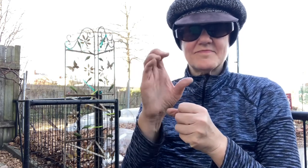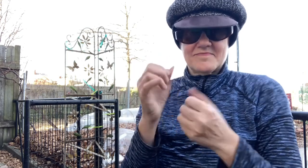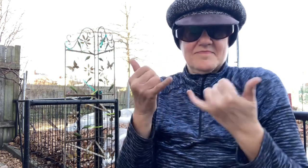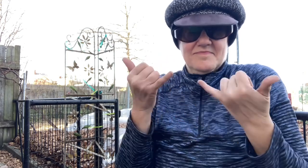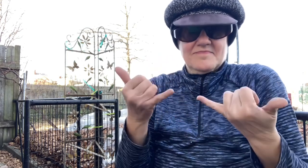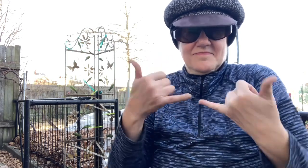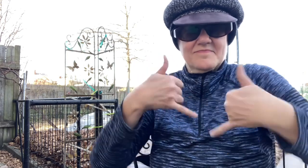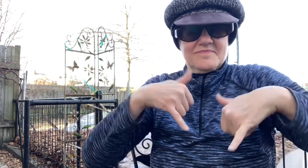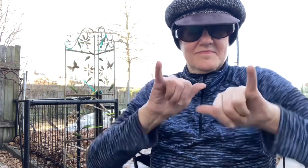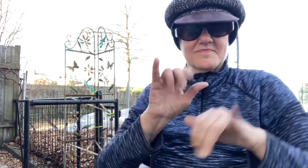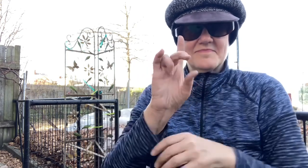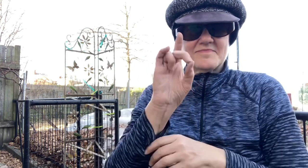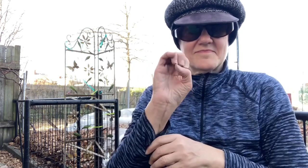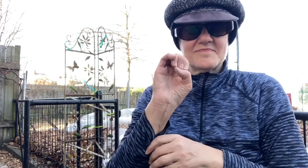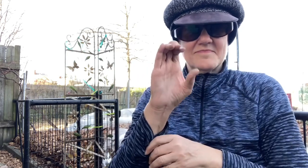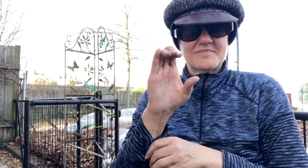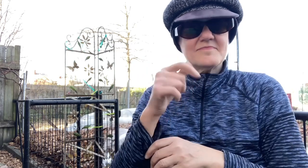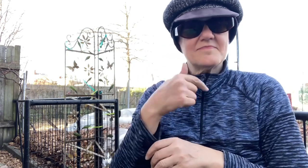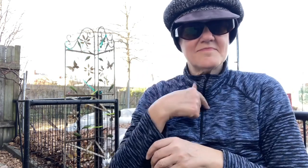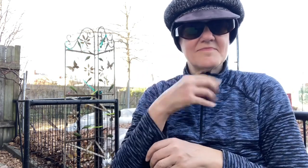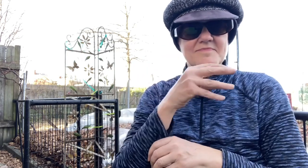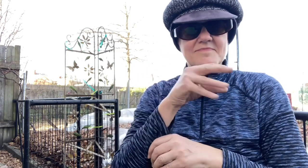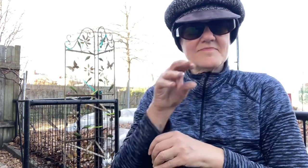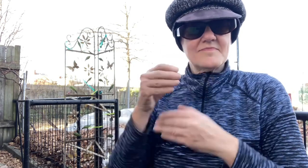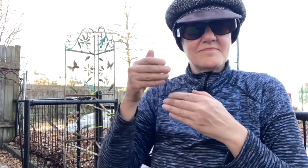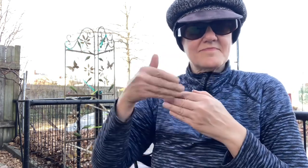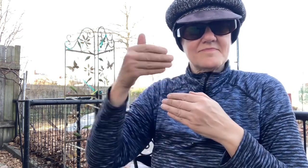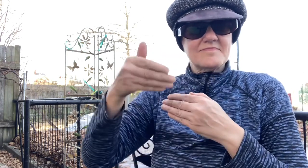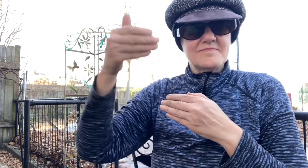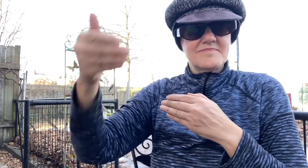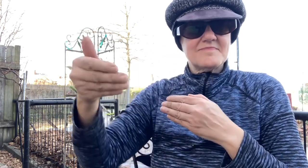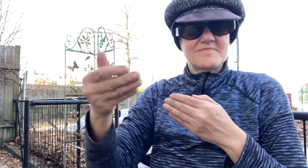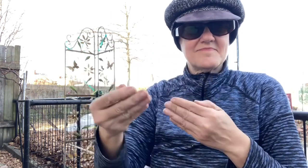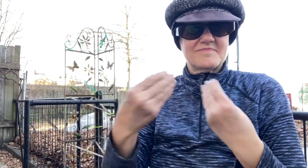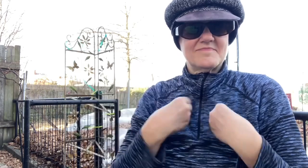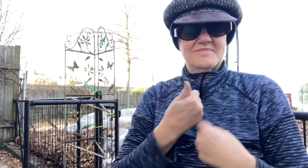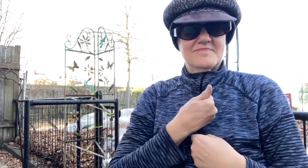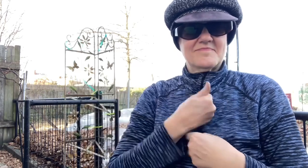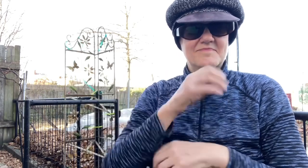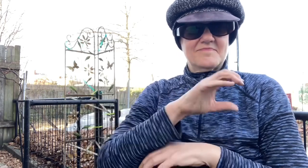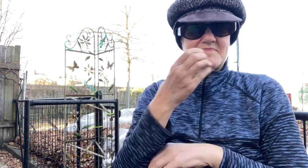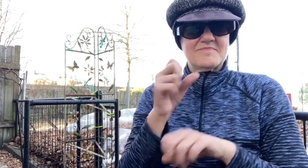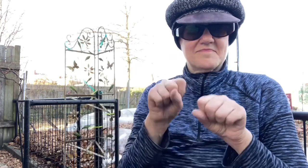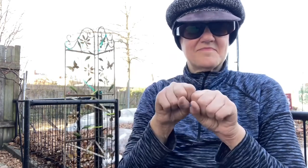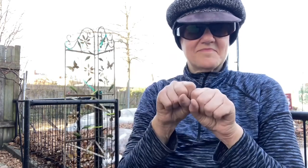So next December, because it's still December here, I filmed some videos ahead to give myself a Christmas break.